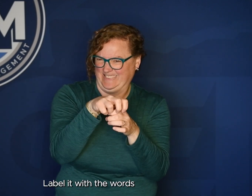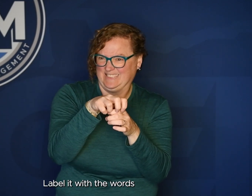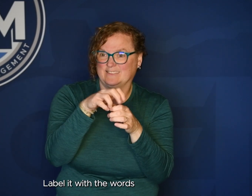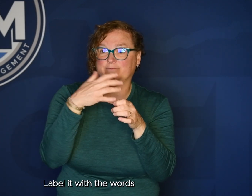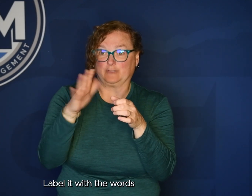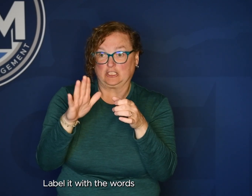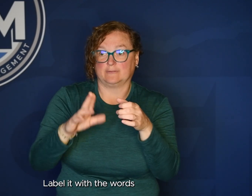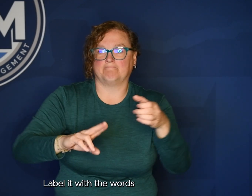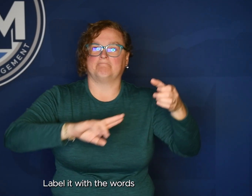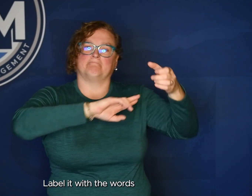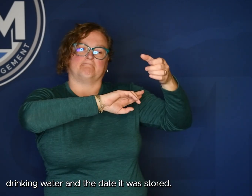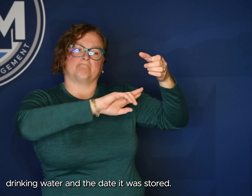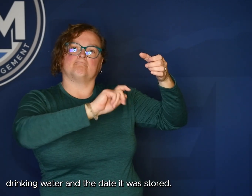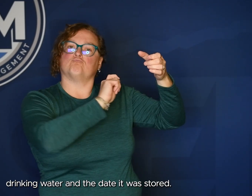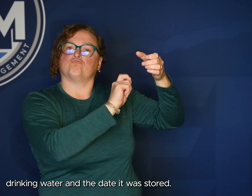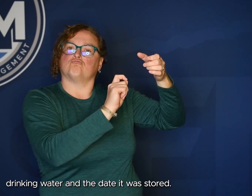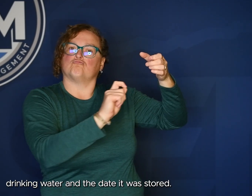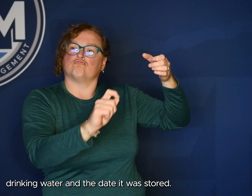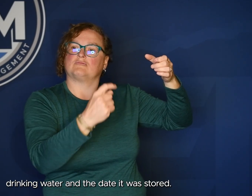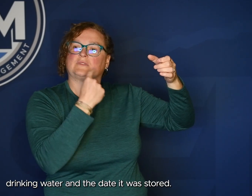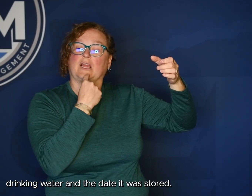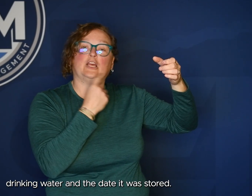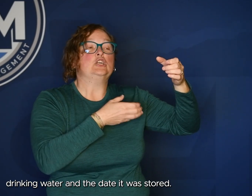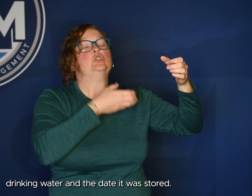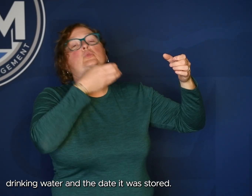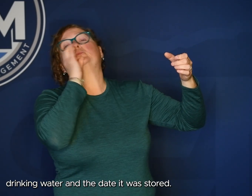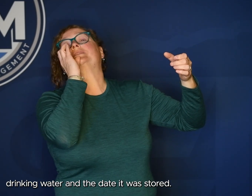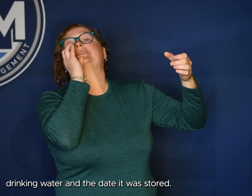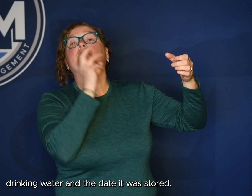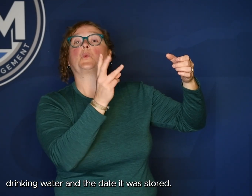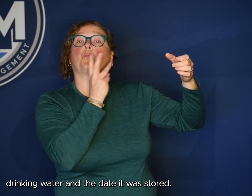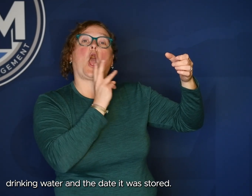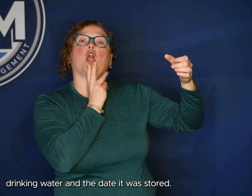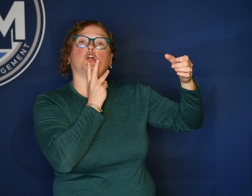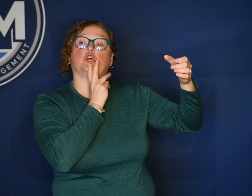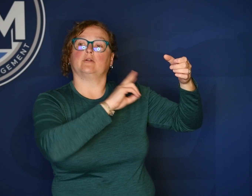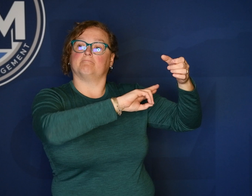Label it with the words "drinking water" and the date it was stored.